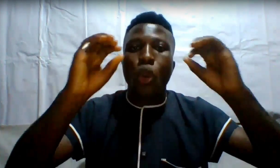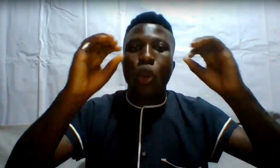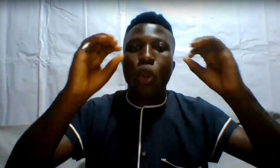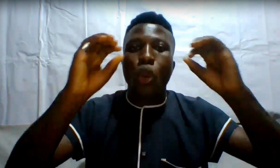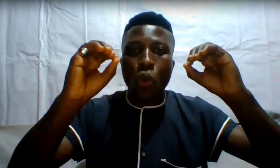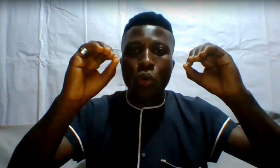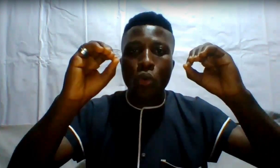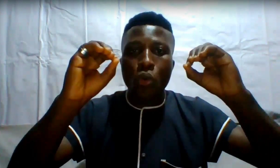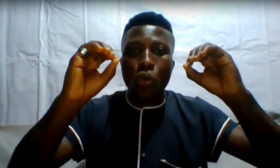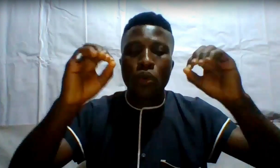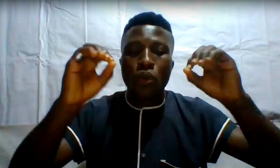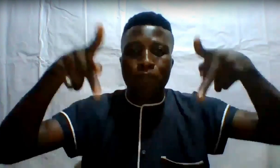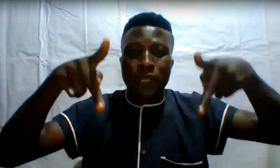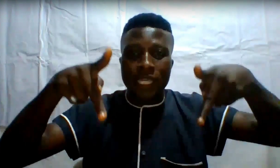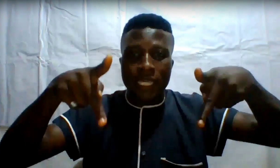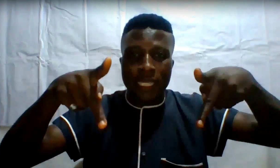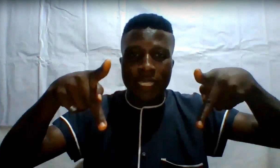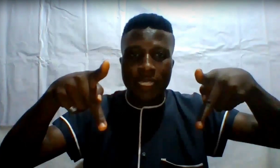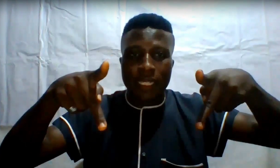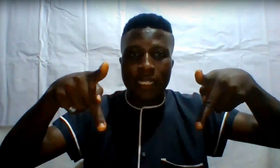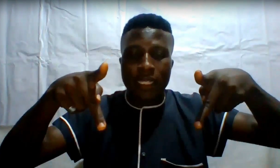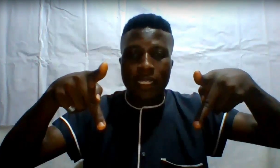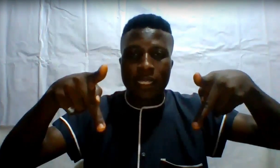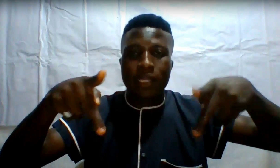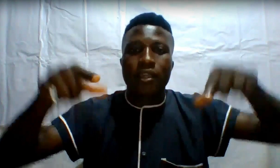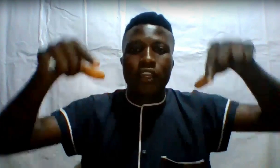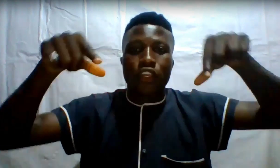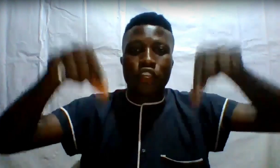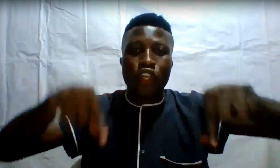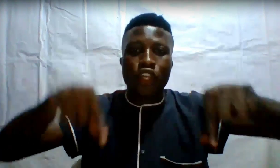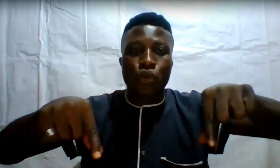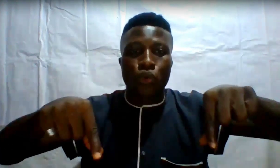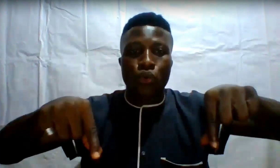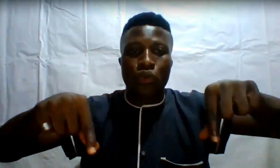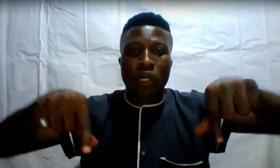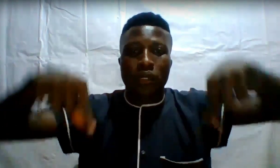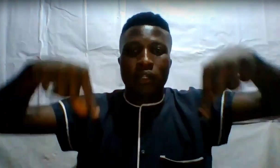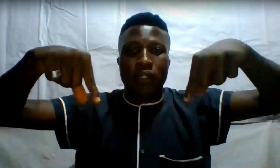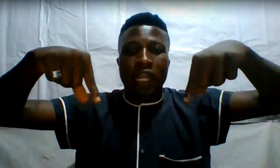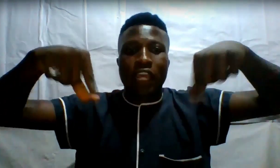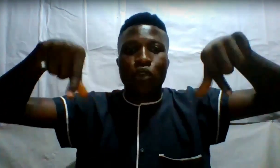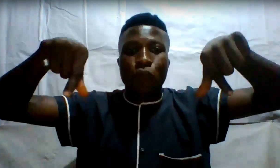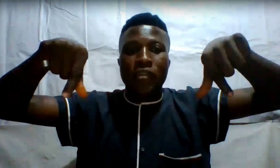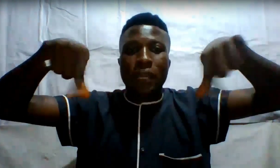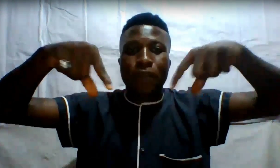Q, like you want to pick a pin. R, I cross my finger.